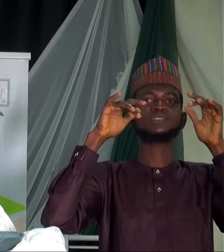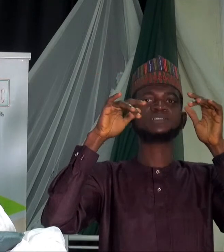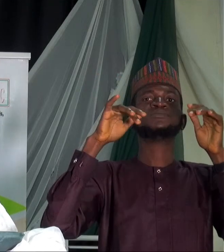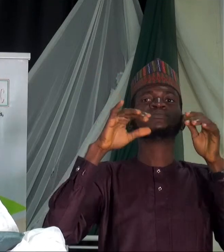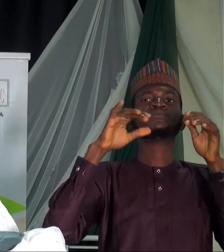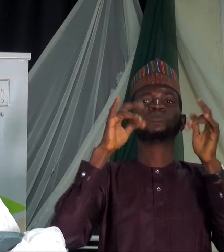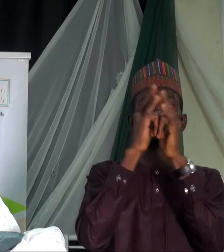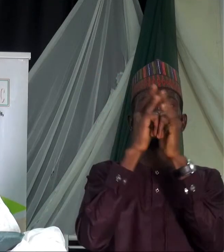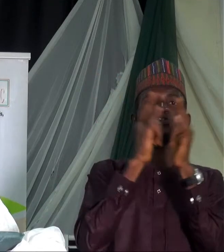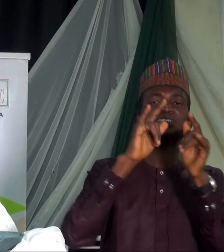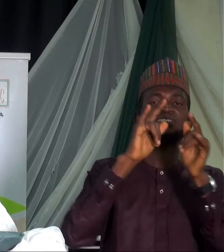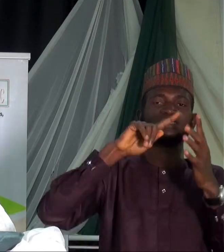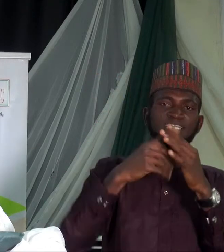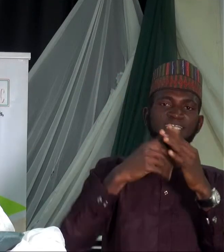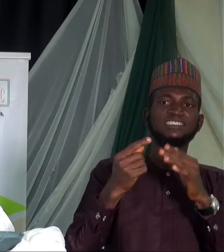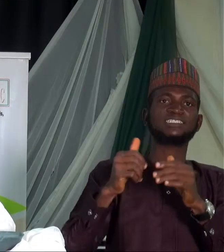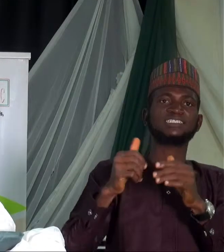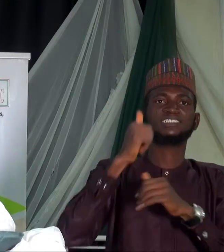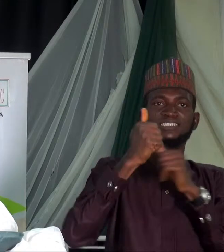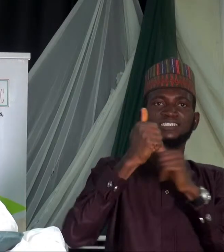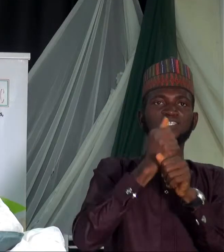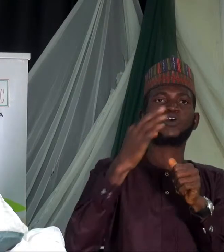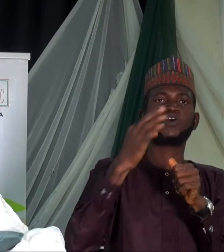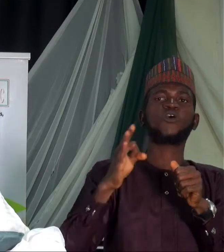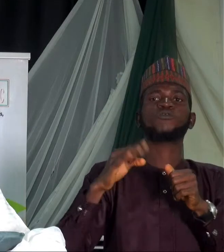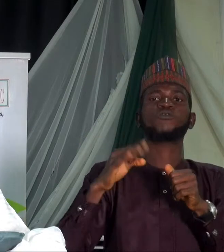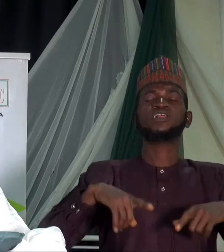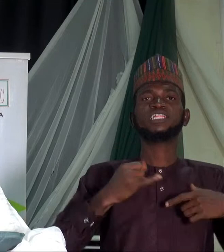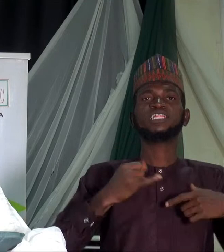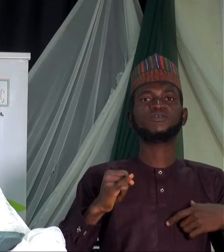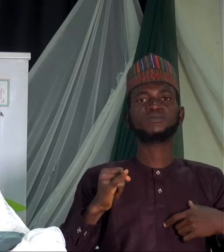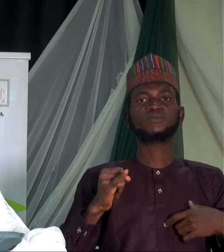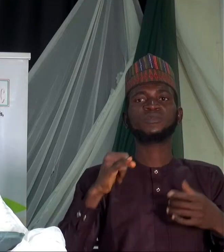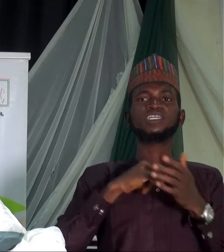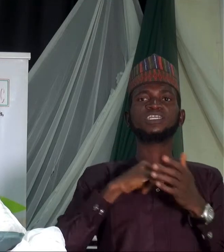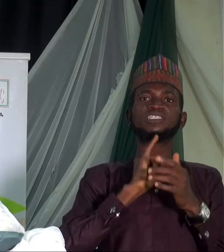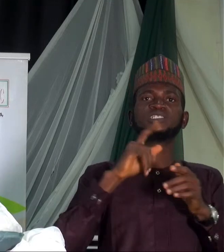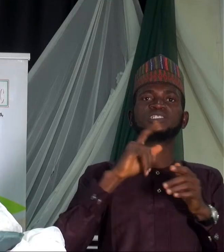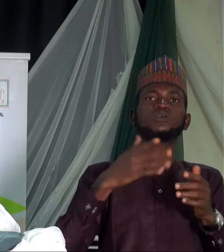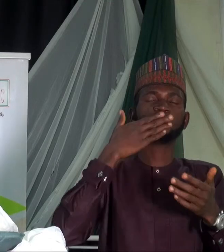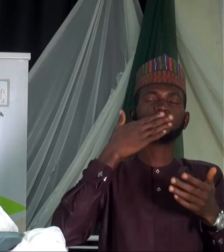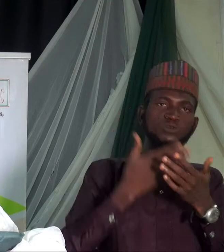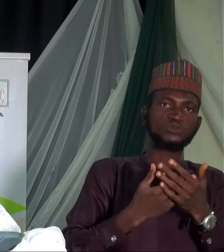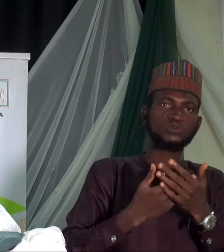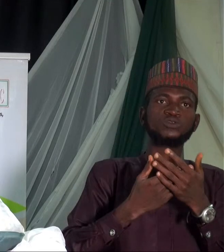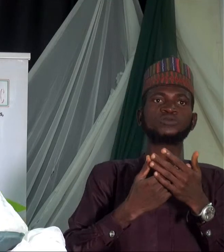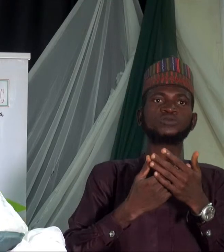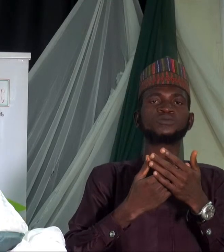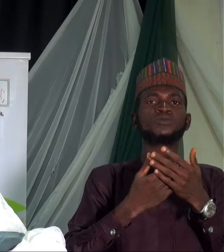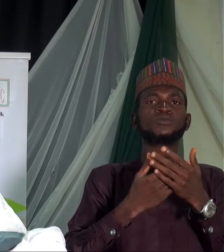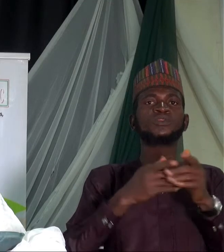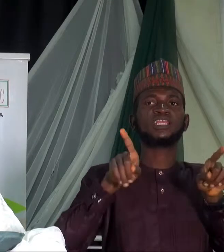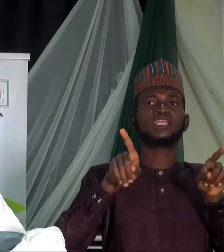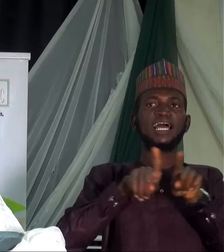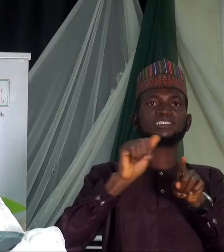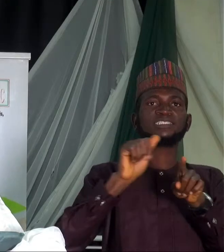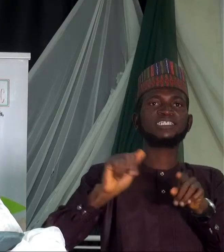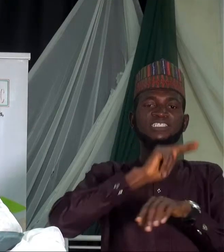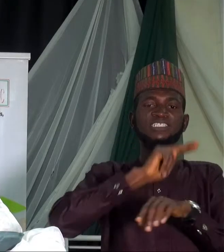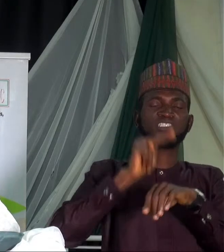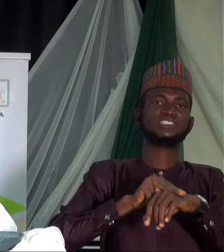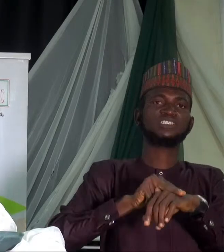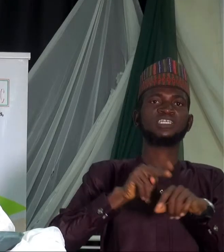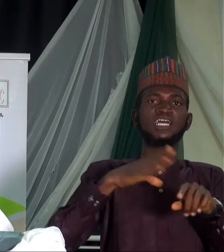As our of existence, it is indeed a momentous occasion for us today. As a nation and